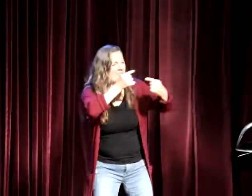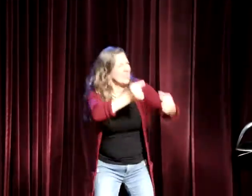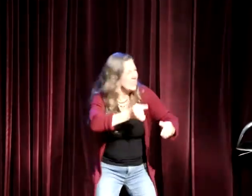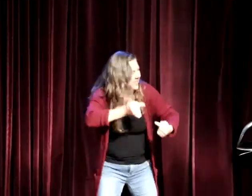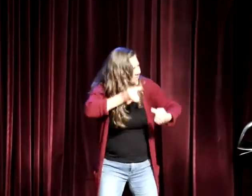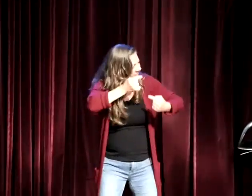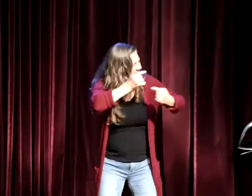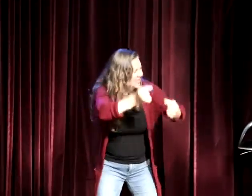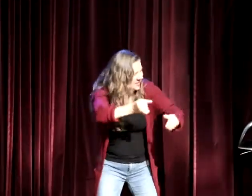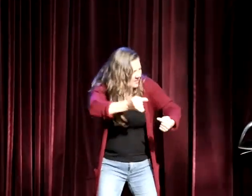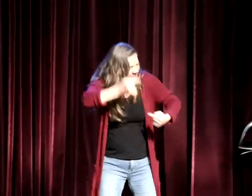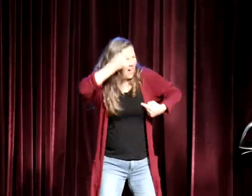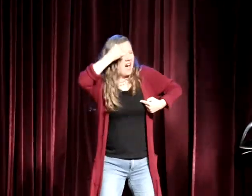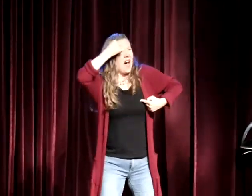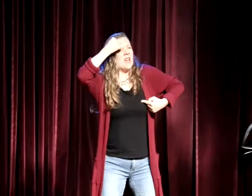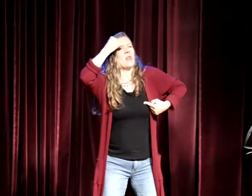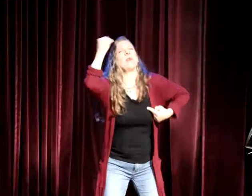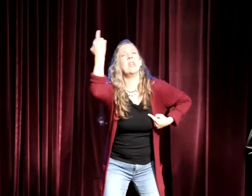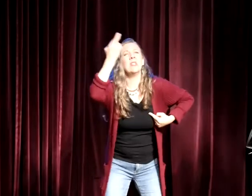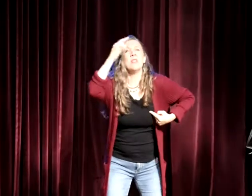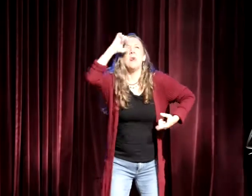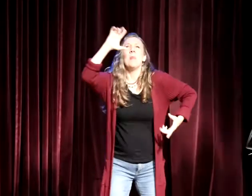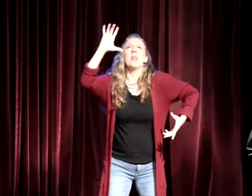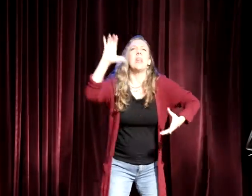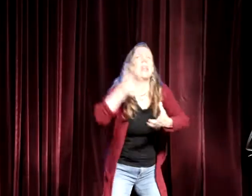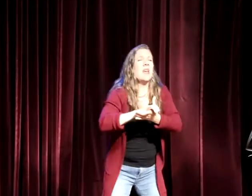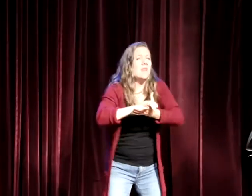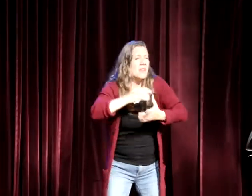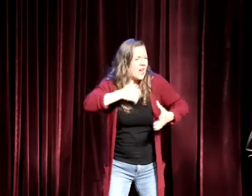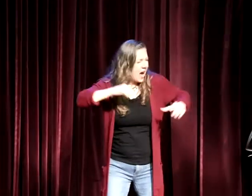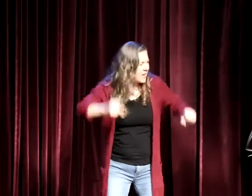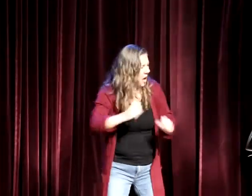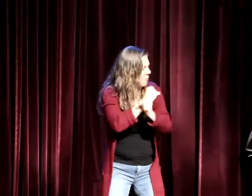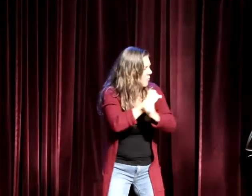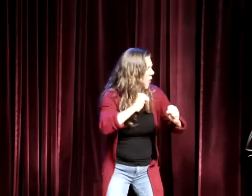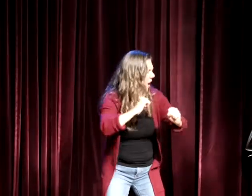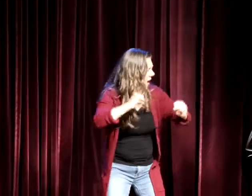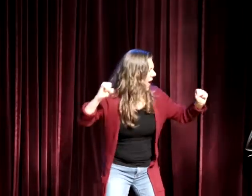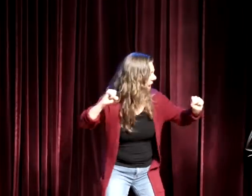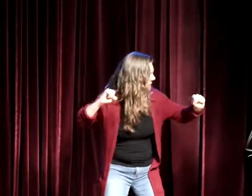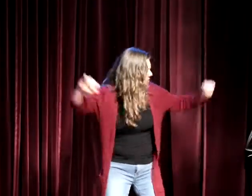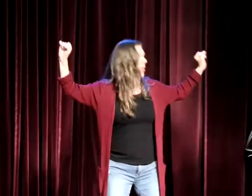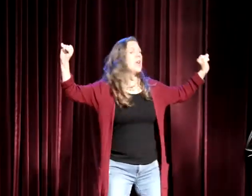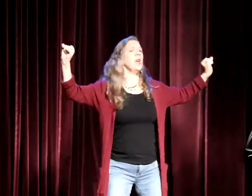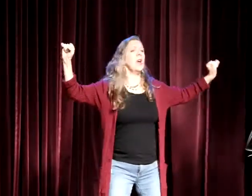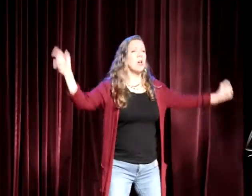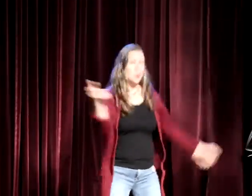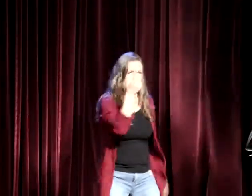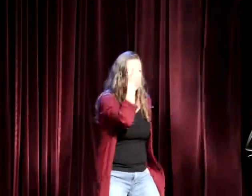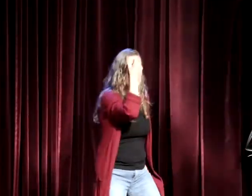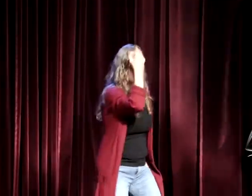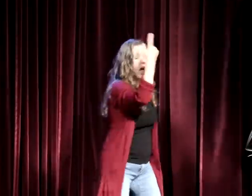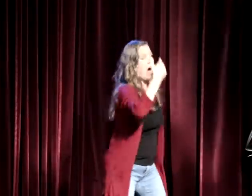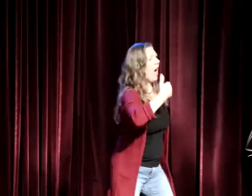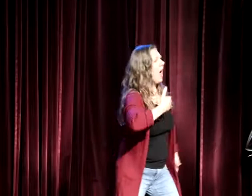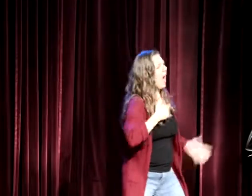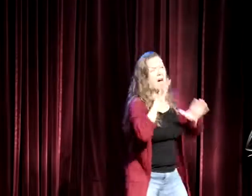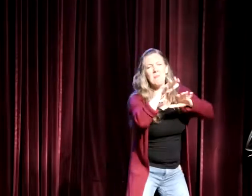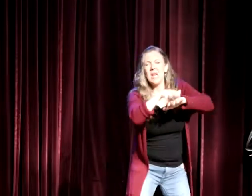y that's too straight, y I've been